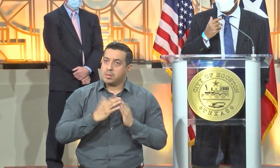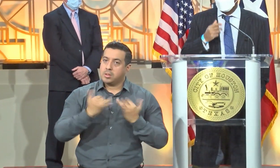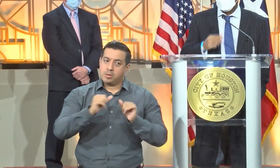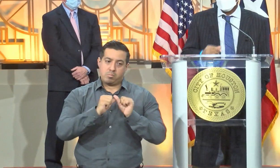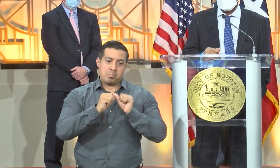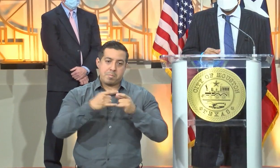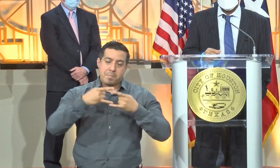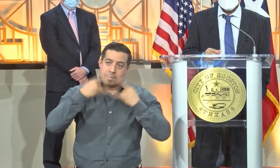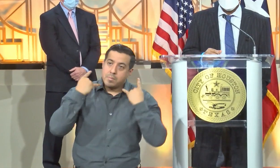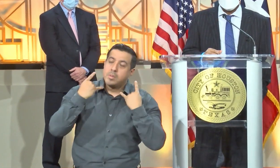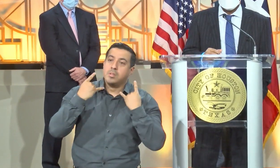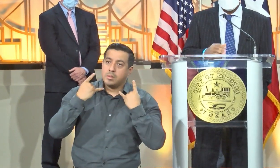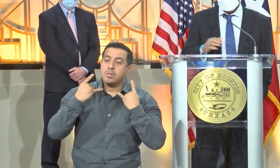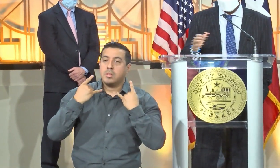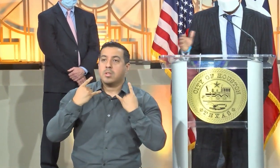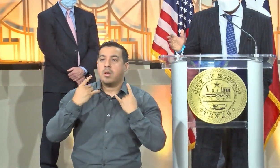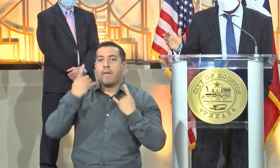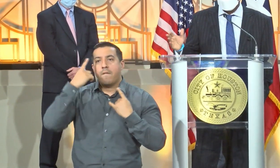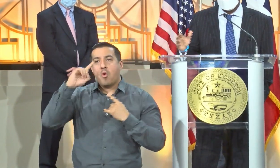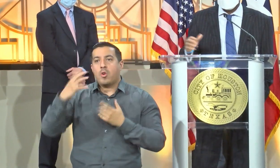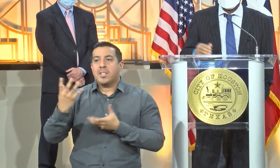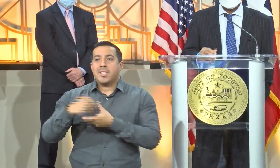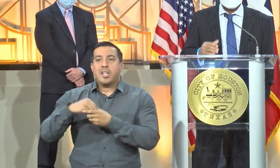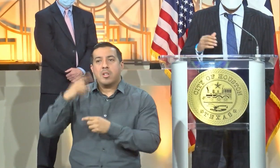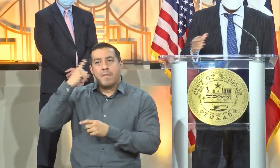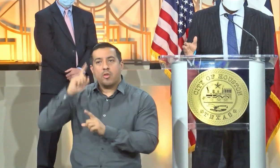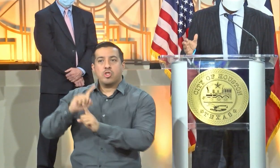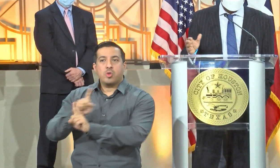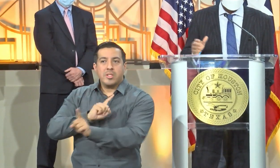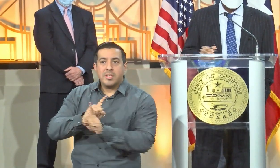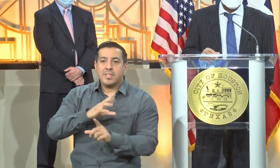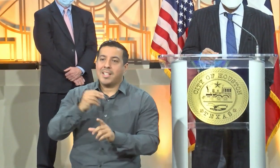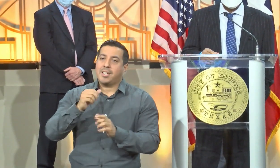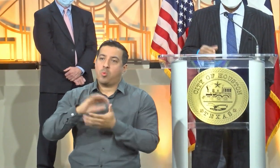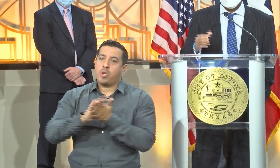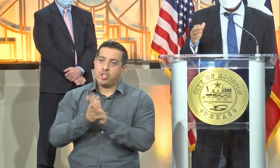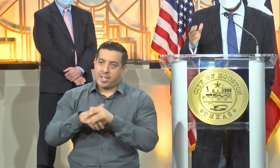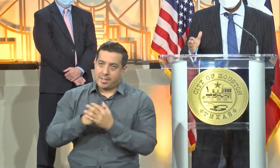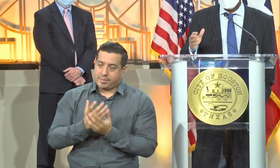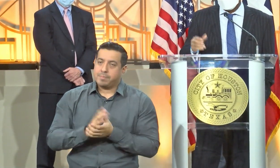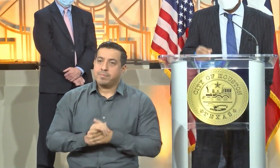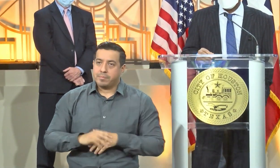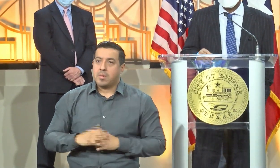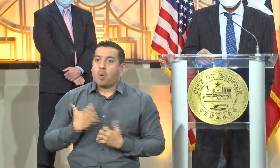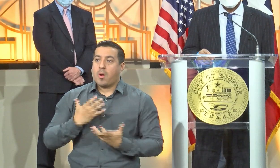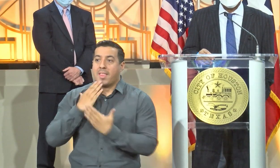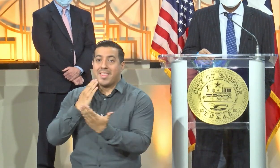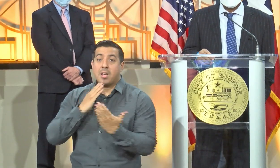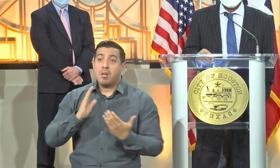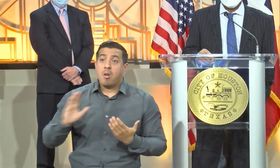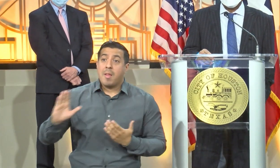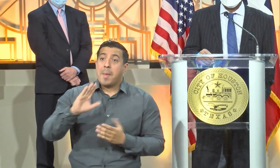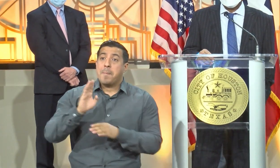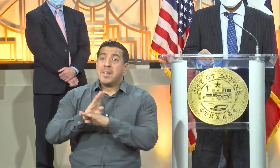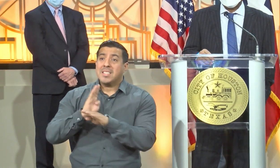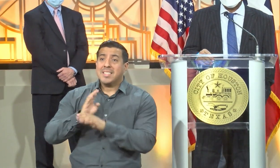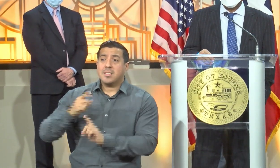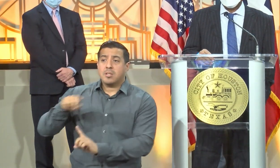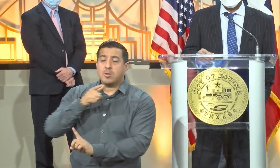masks on and for engaging in social distancing and washing your hands. I want to thank those businesses, for example,